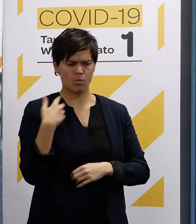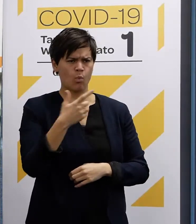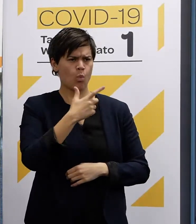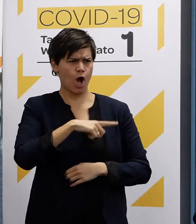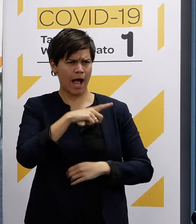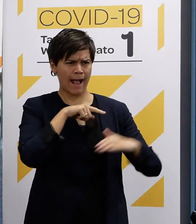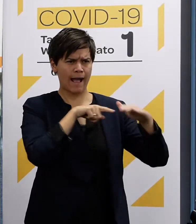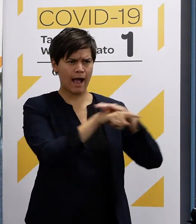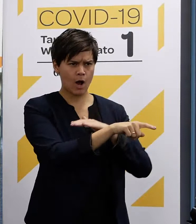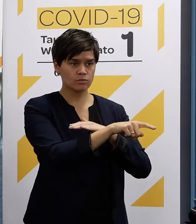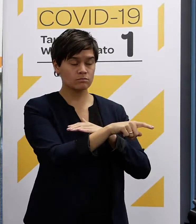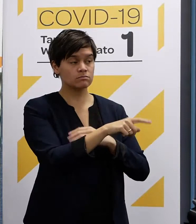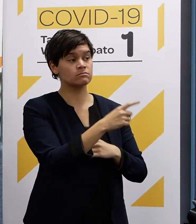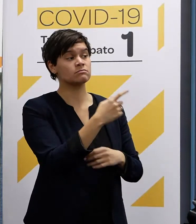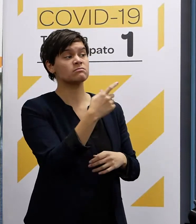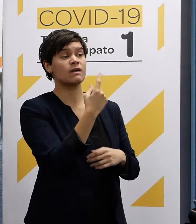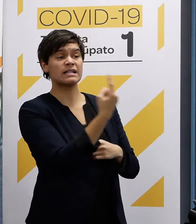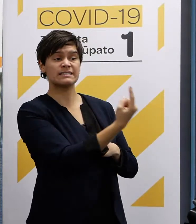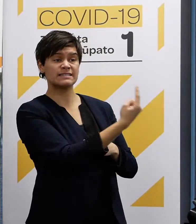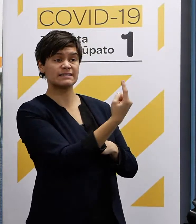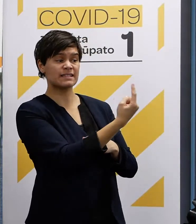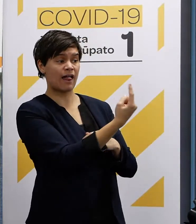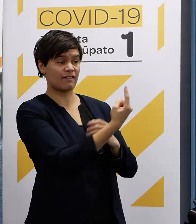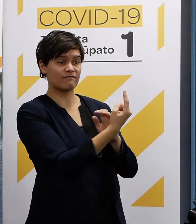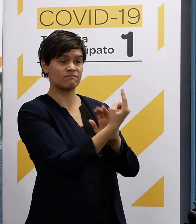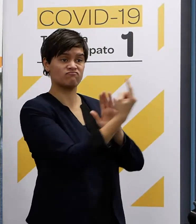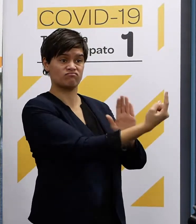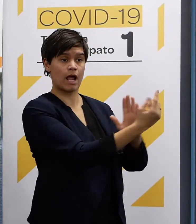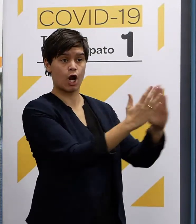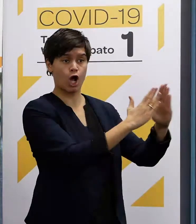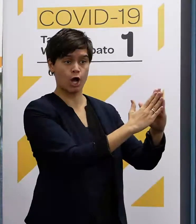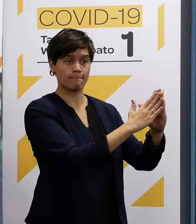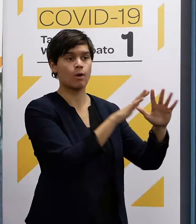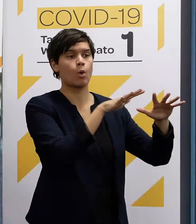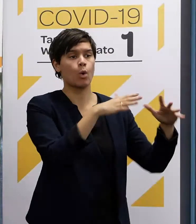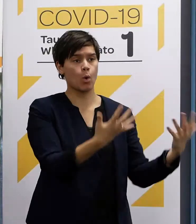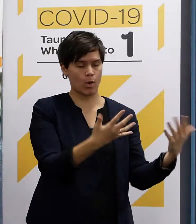or to make visits into the community. 34 people were